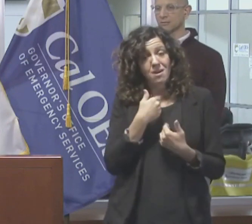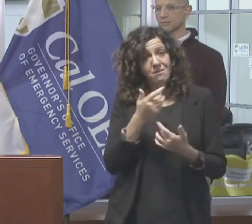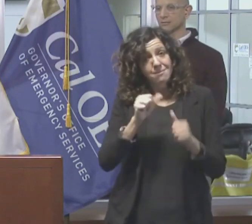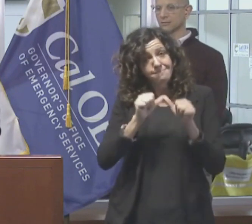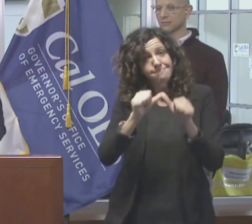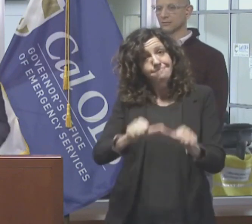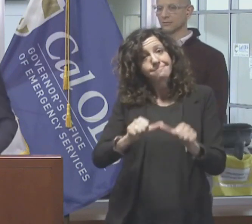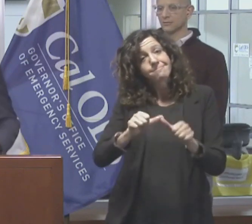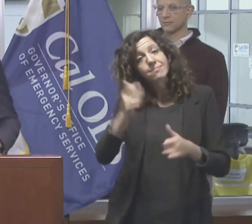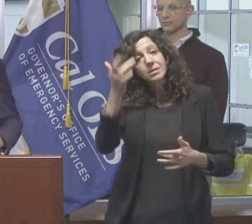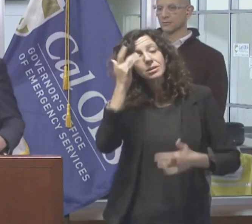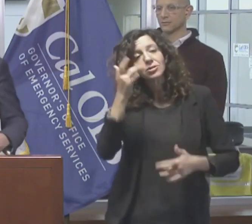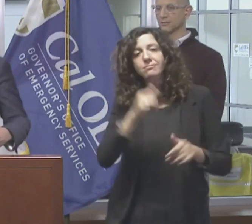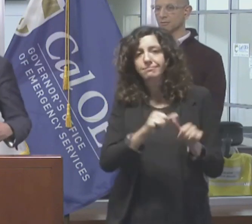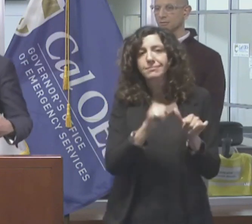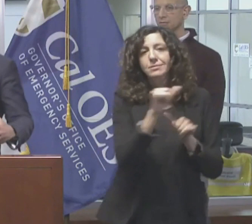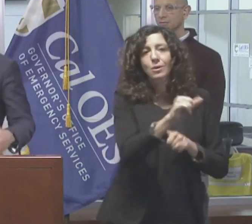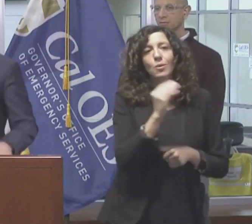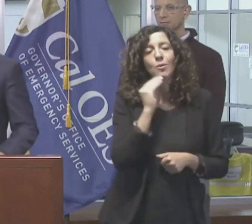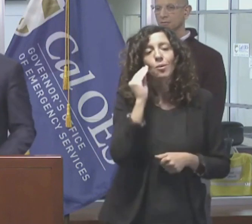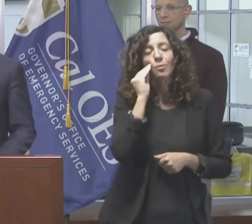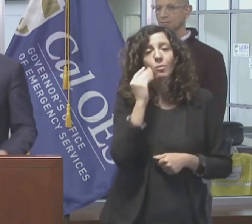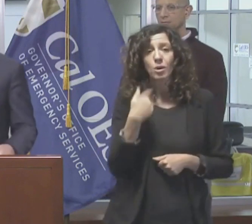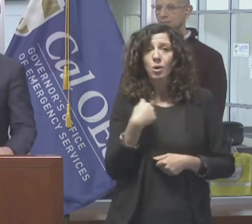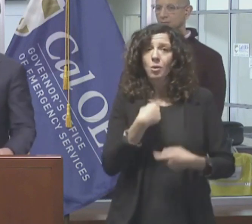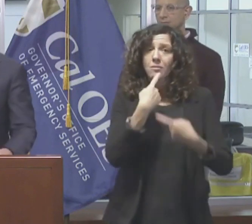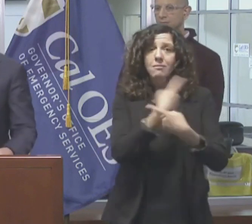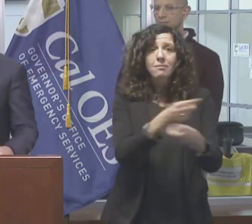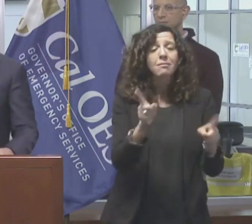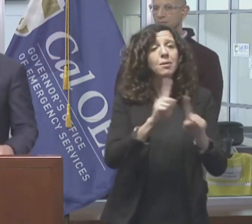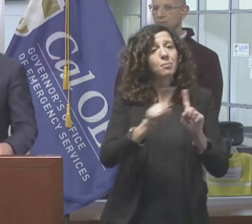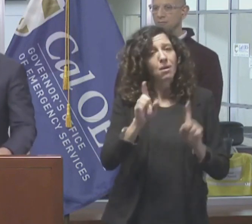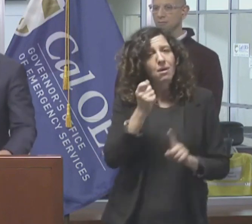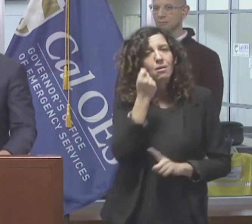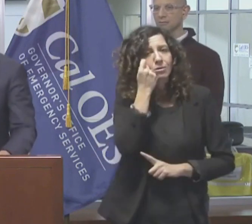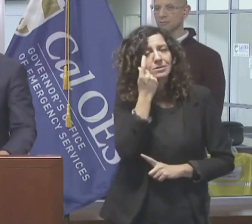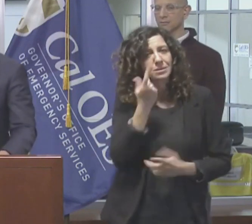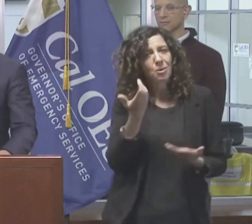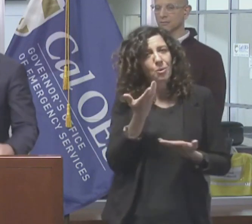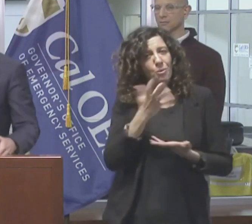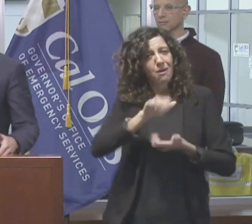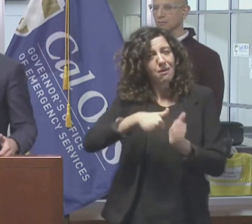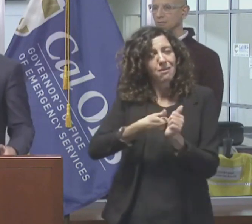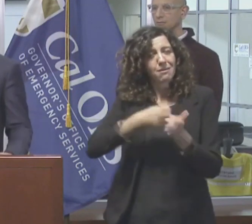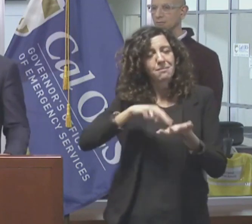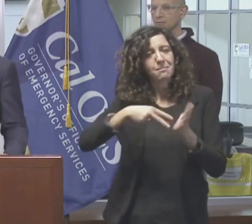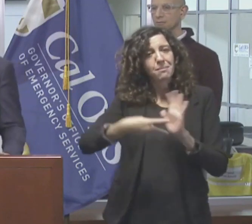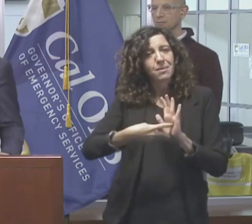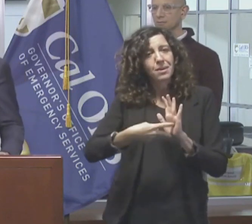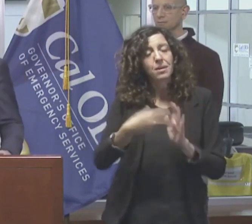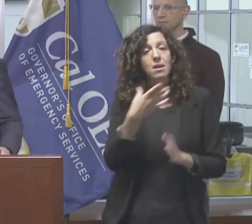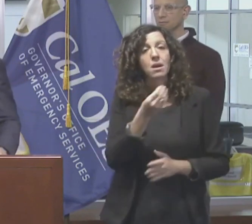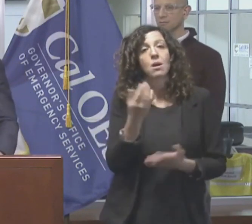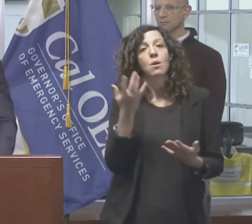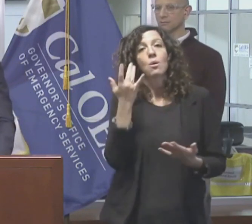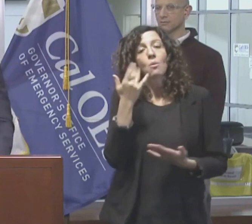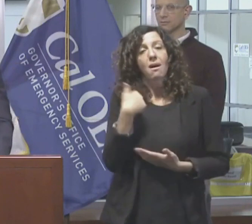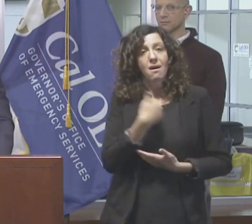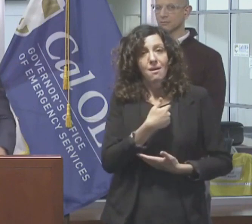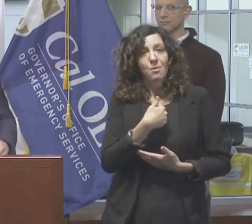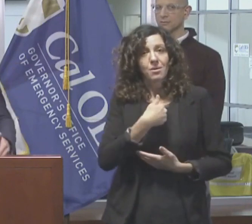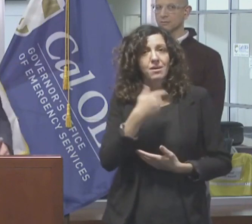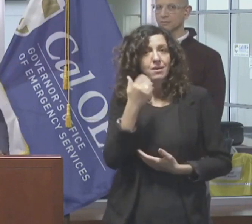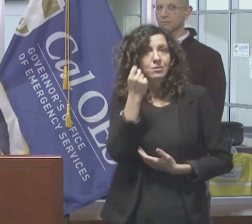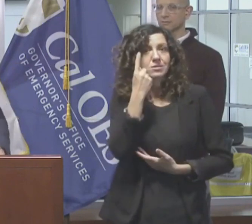We are doing so with our eyes wide open at the magnitude of what that means. and the need to provide wraparound